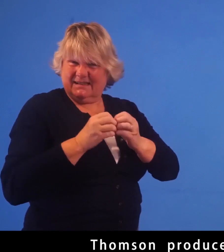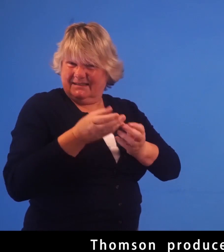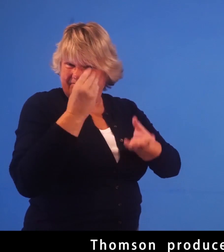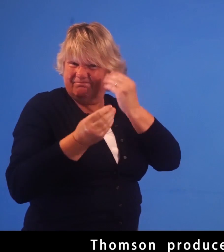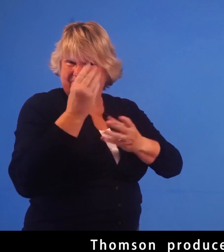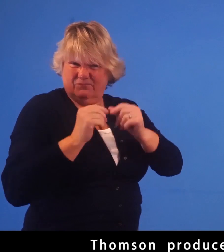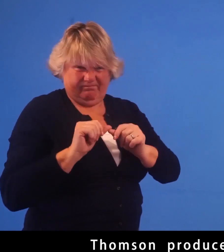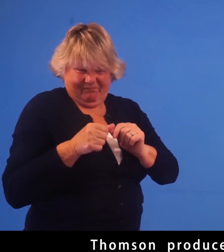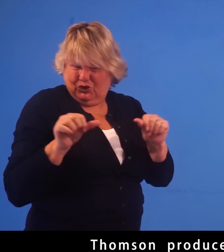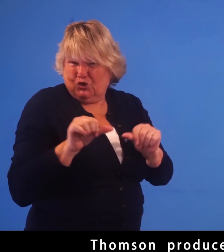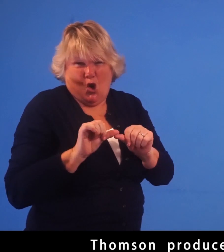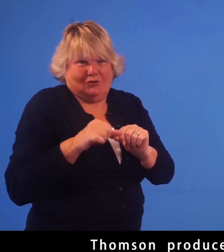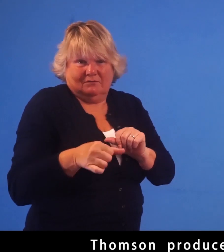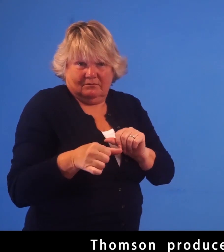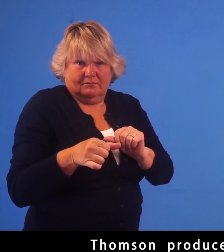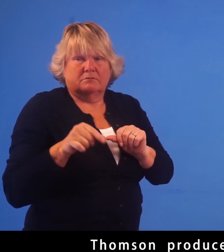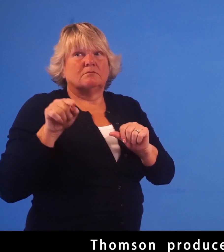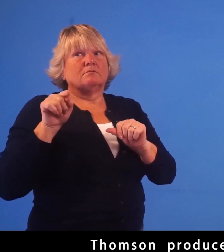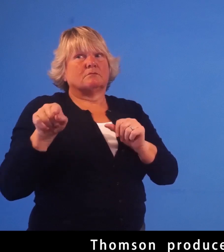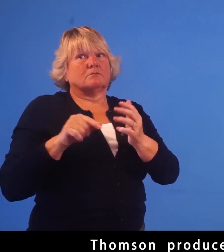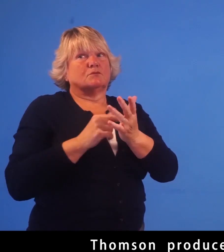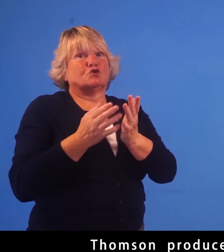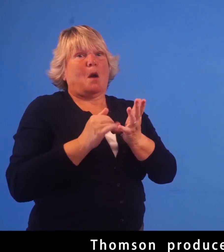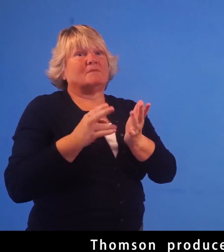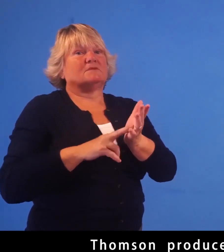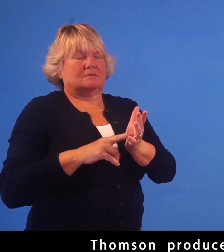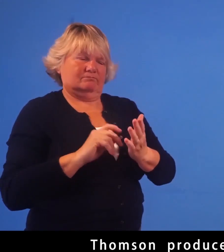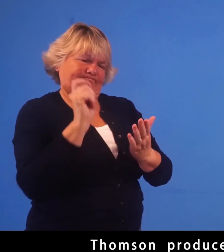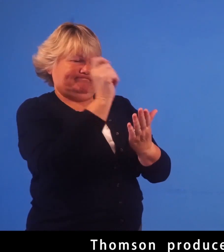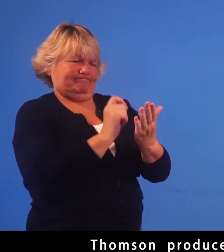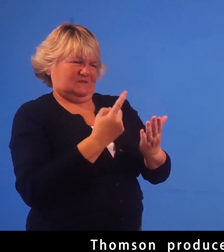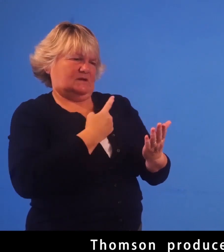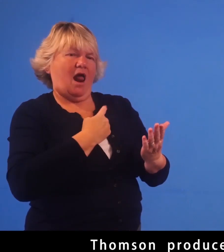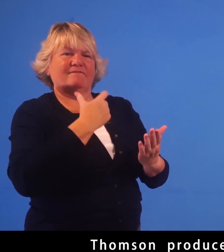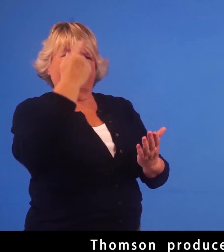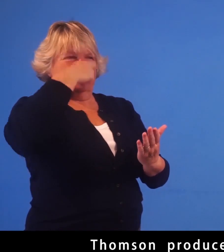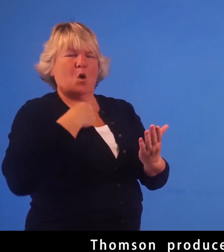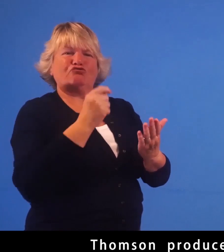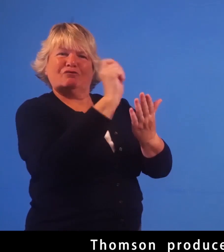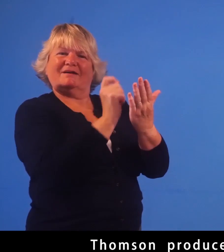Thompson produced this self-portrait shortly after completing his studies.